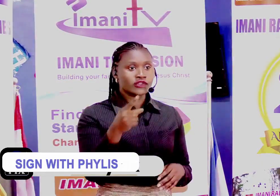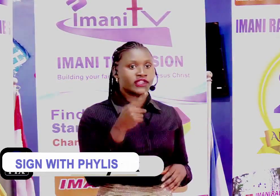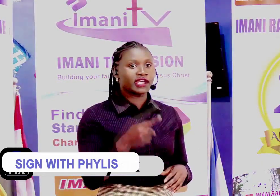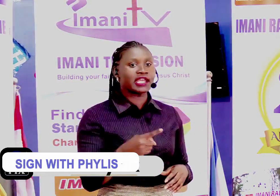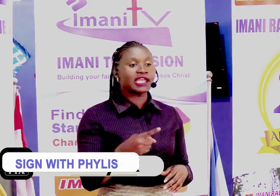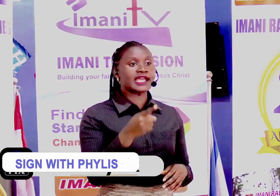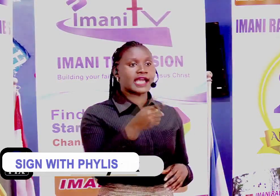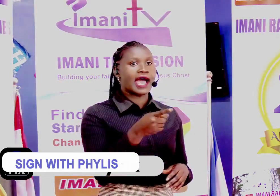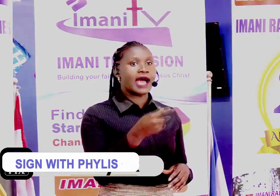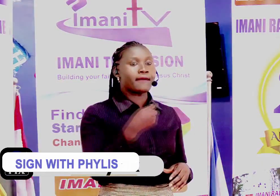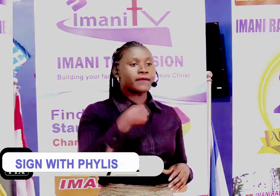three come here.